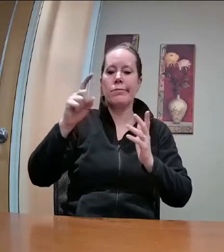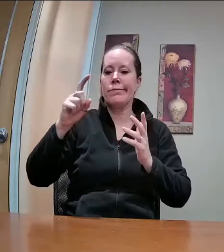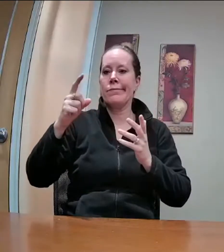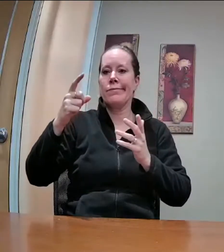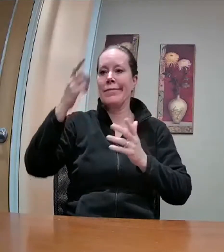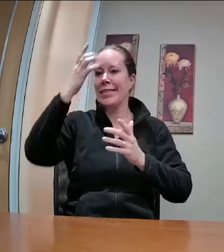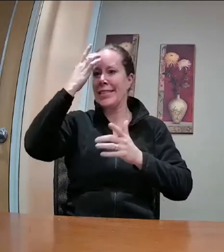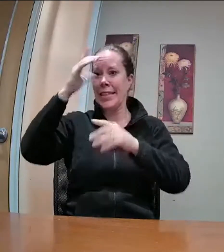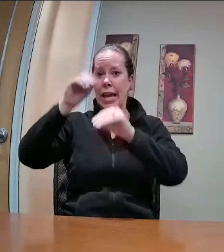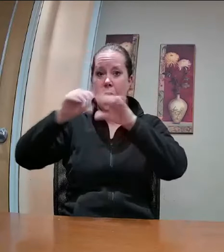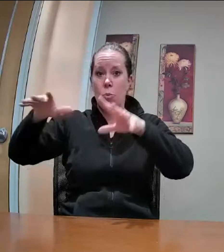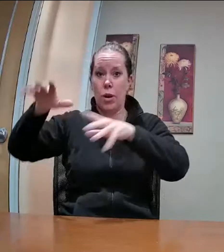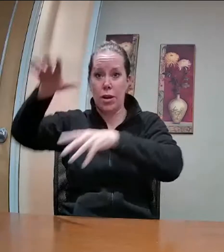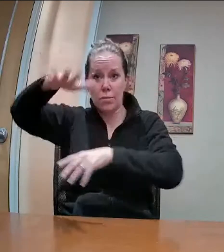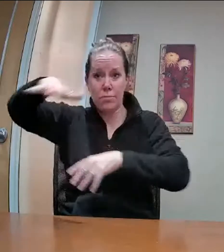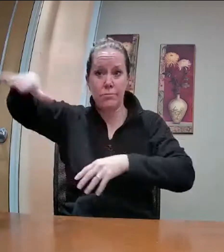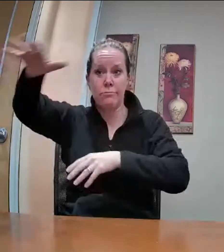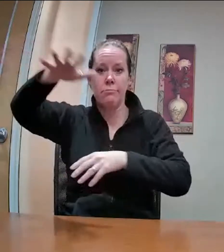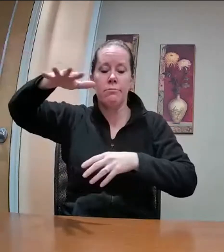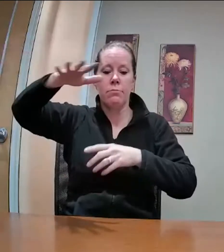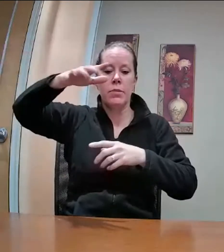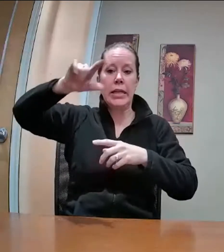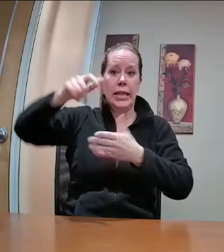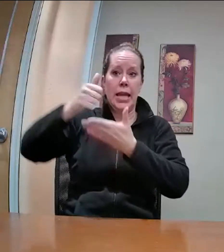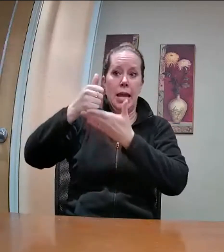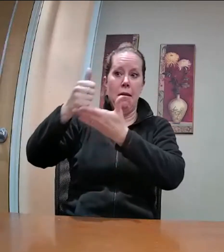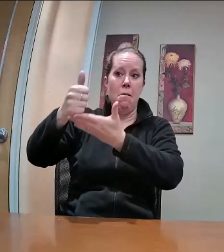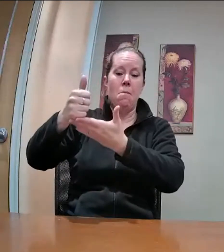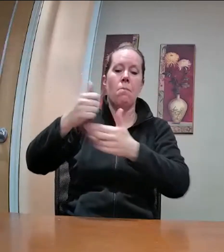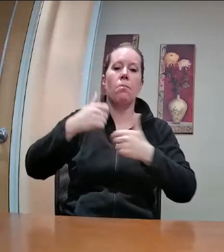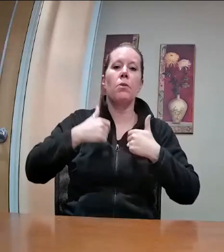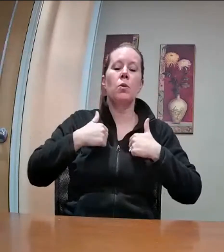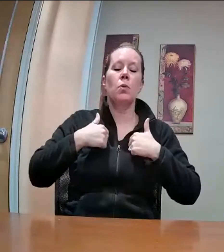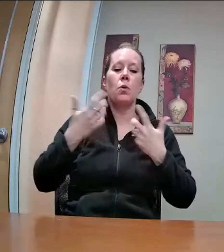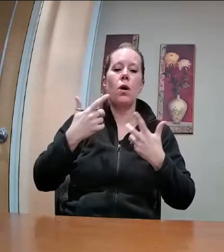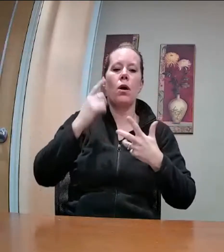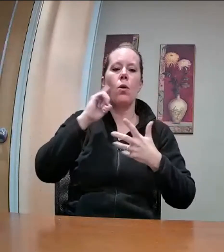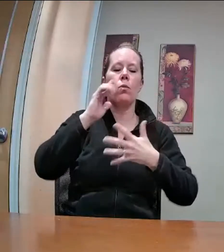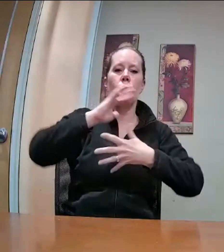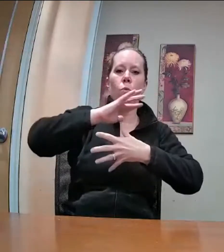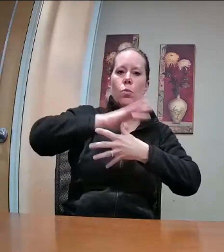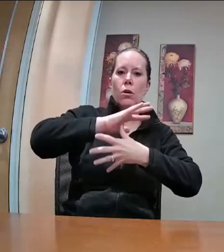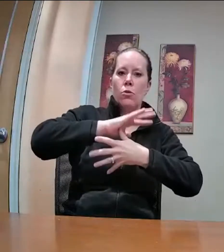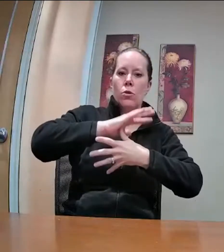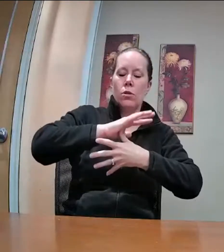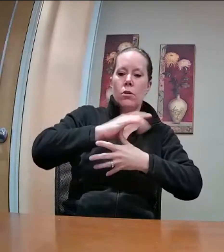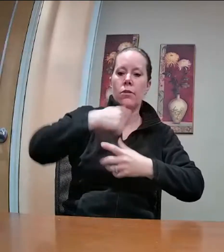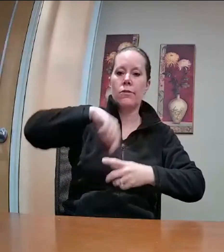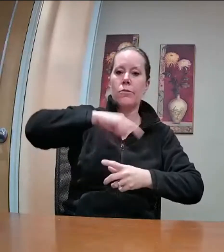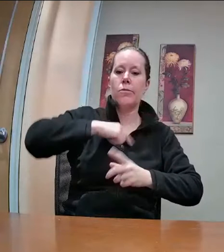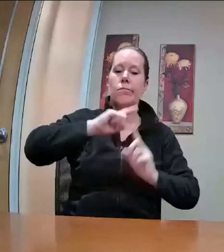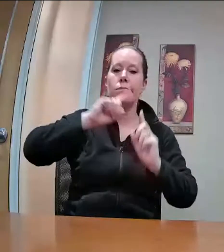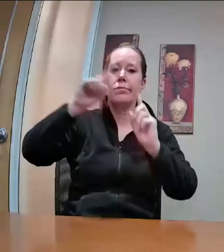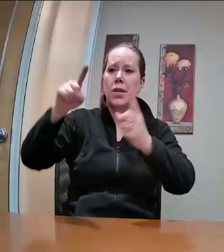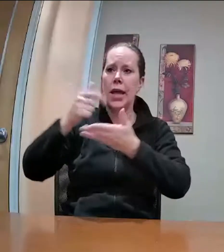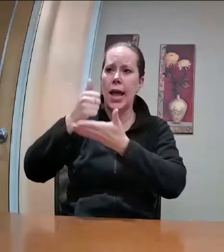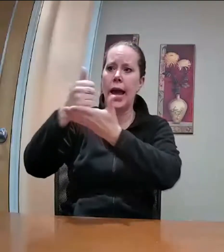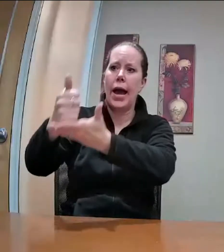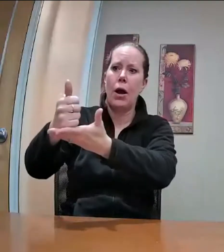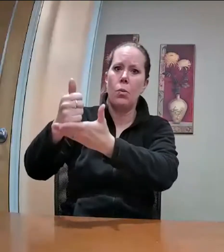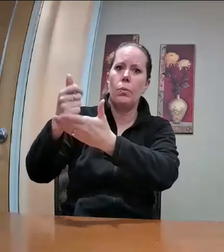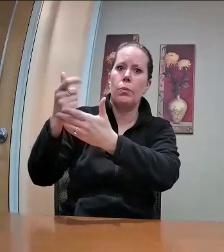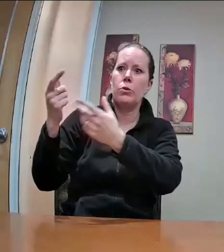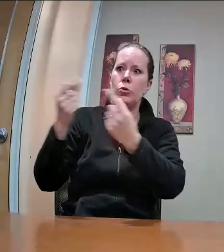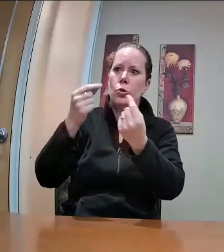needed assistance, these people that we are using would be a priority to go over and help the home that is